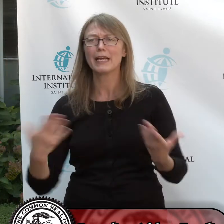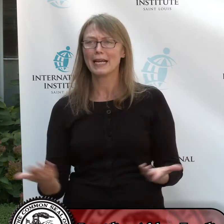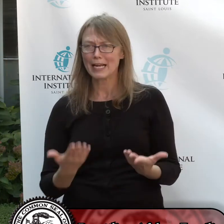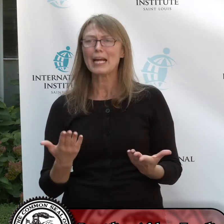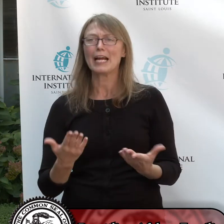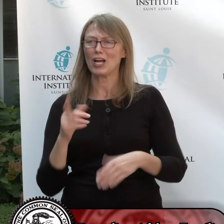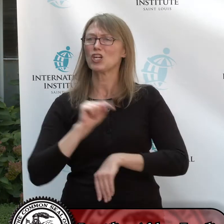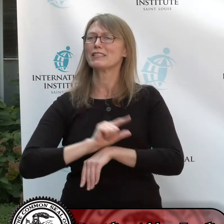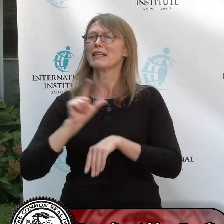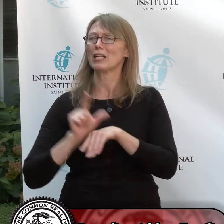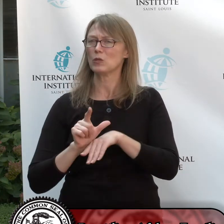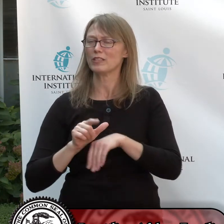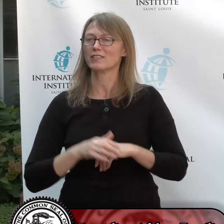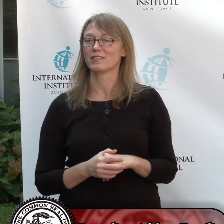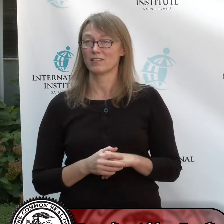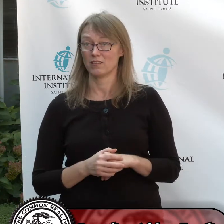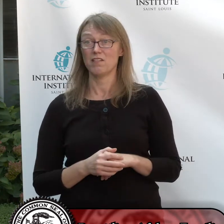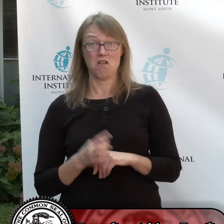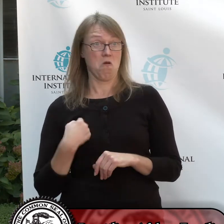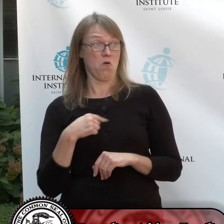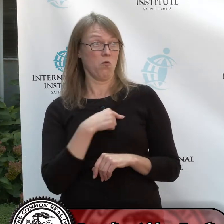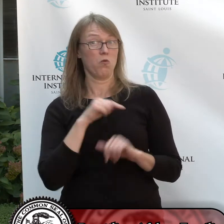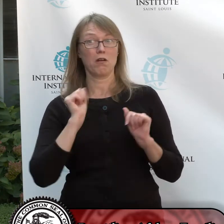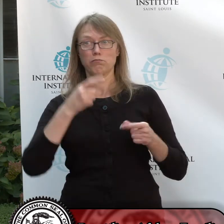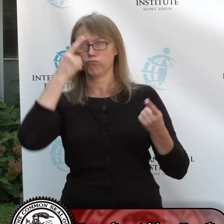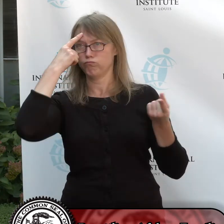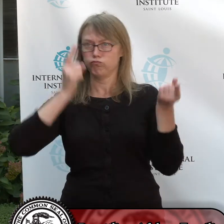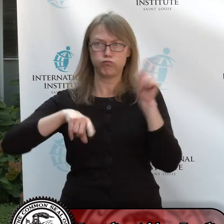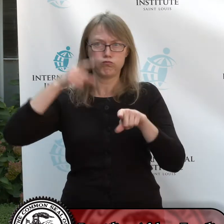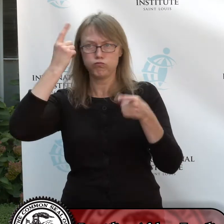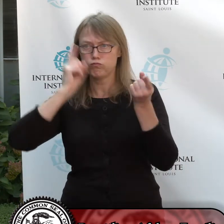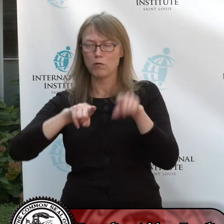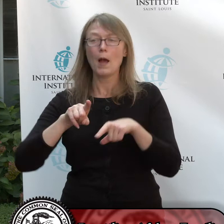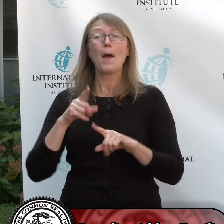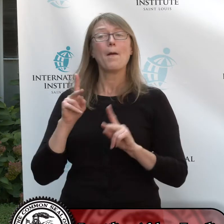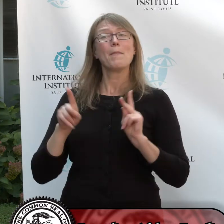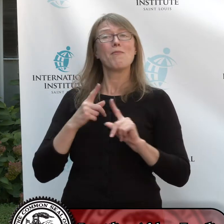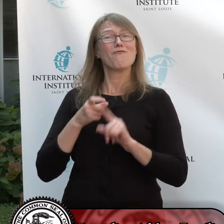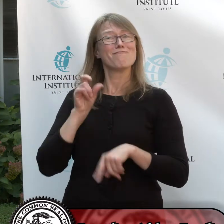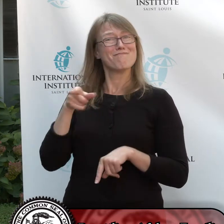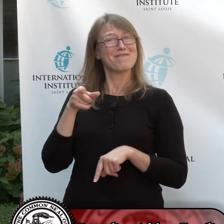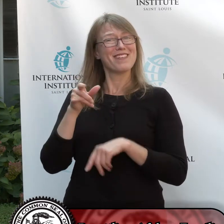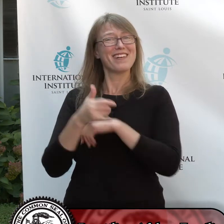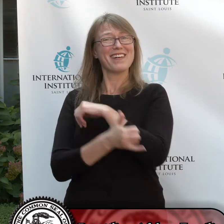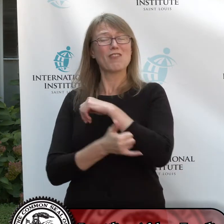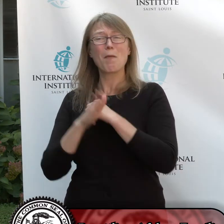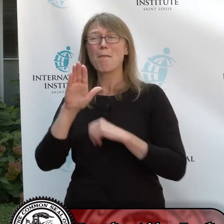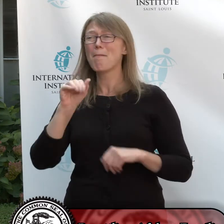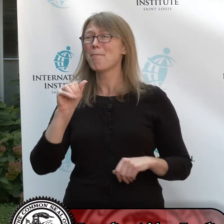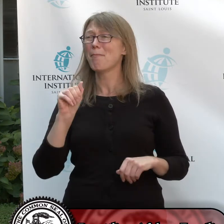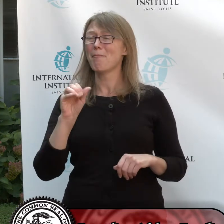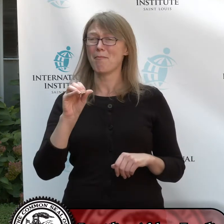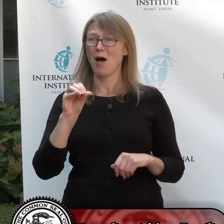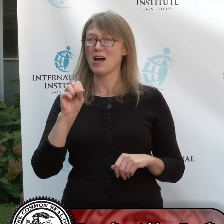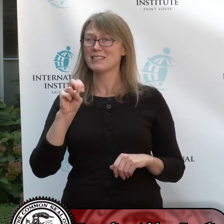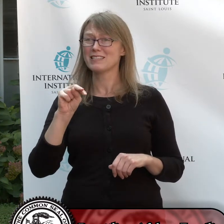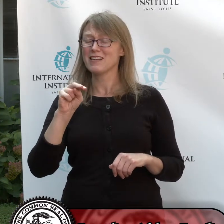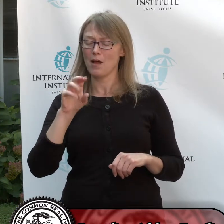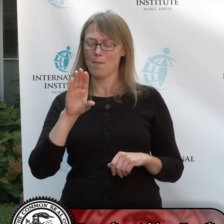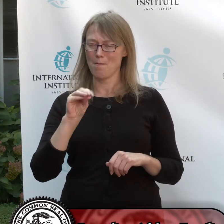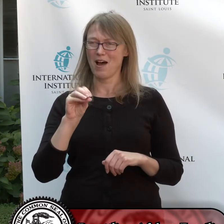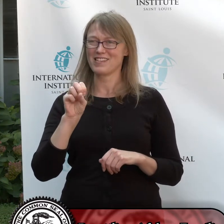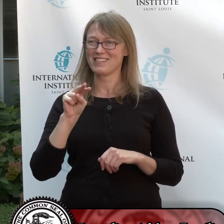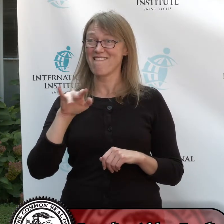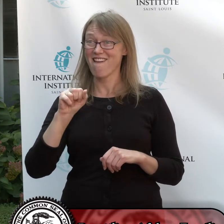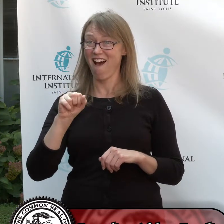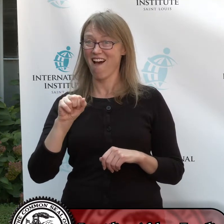the Bosnian community has become an integral part of St. Louis's social fabric, due in large part to the hard work done by